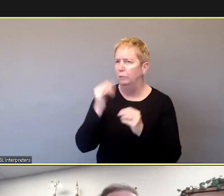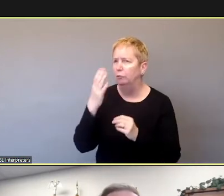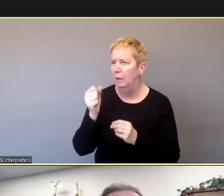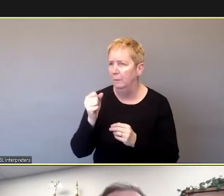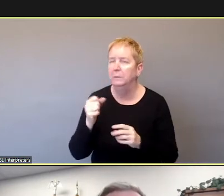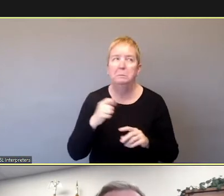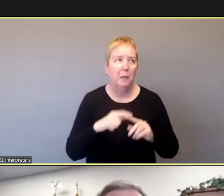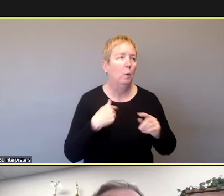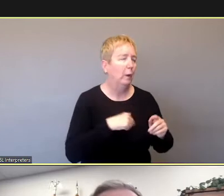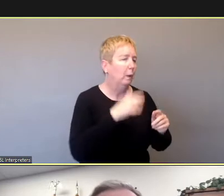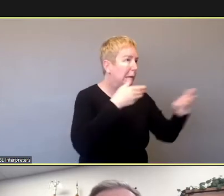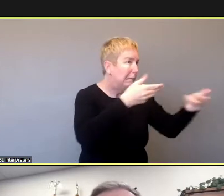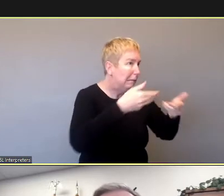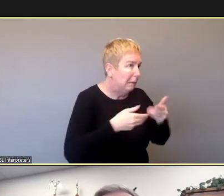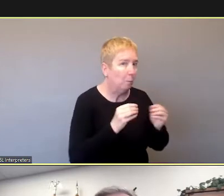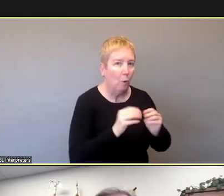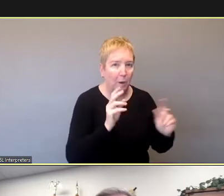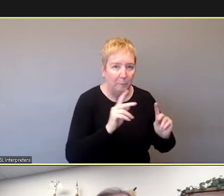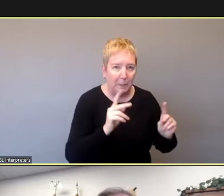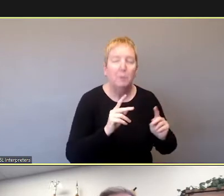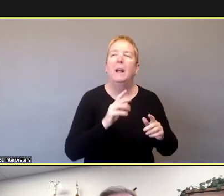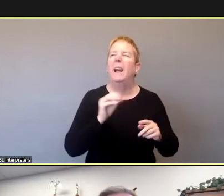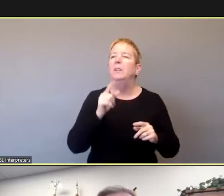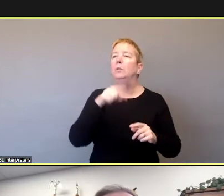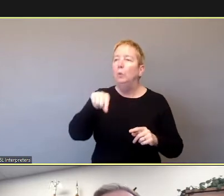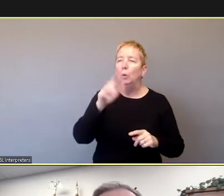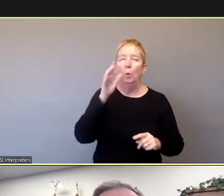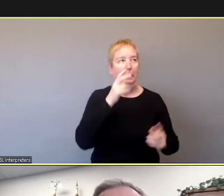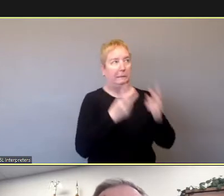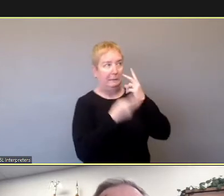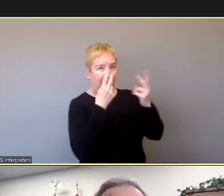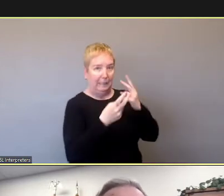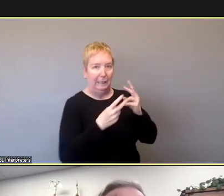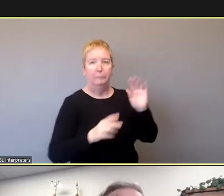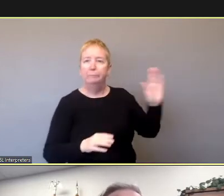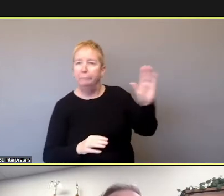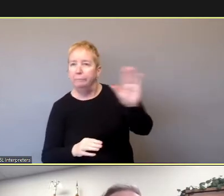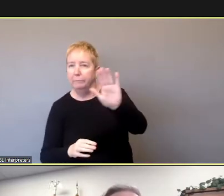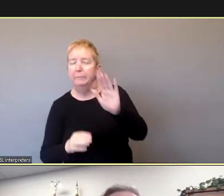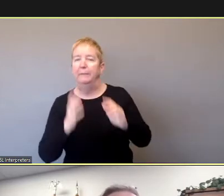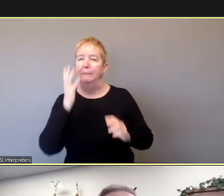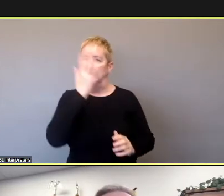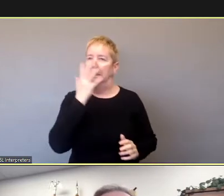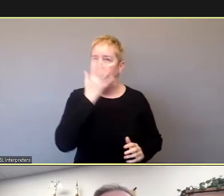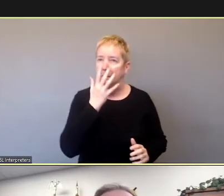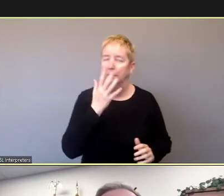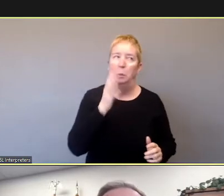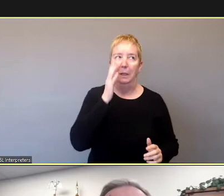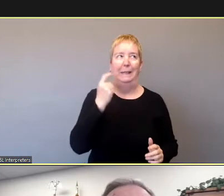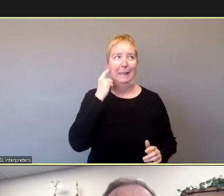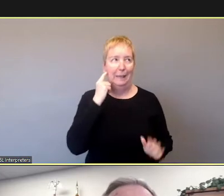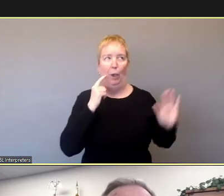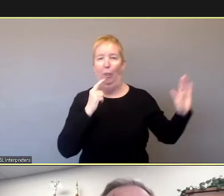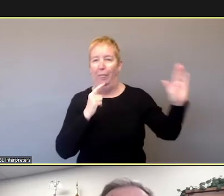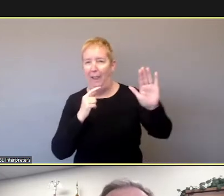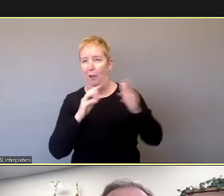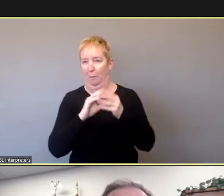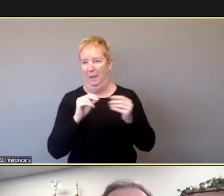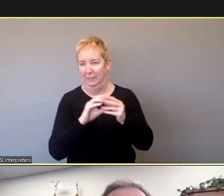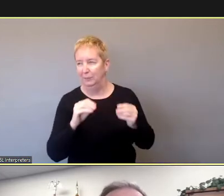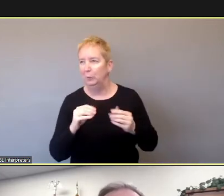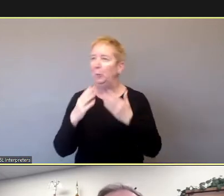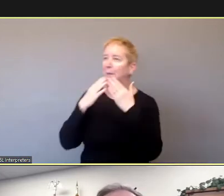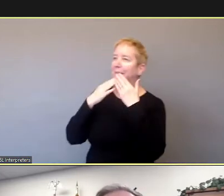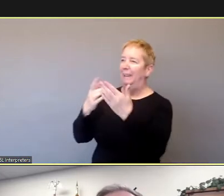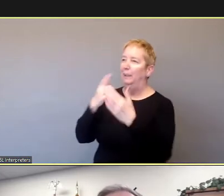I'm sure you'll be seeing more of them and hearing more of them as time goes on. So thanks for indulging me in introducing some of our